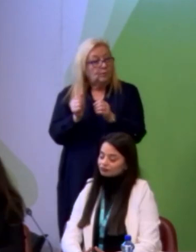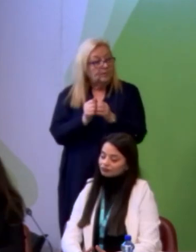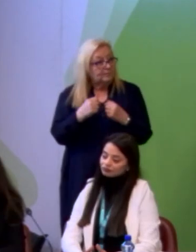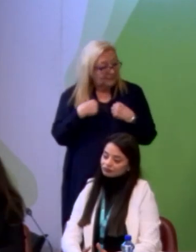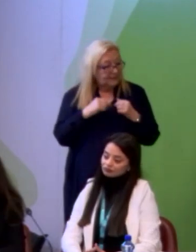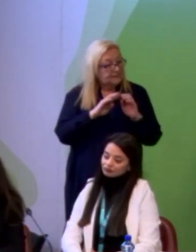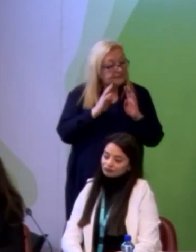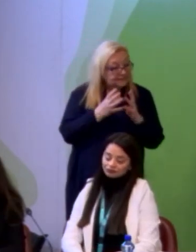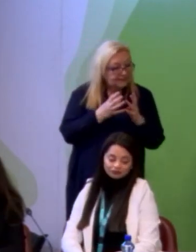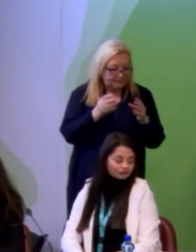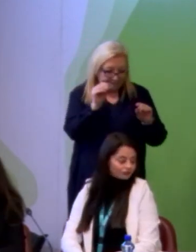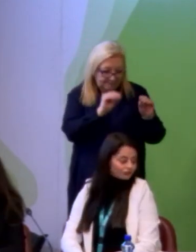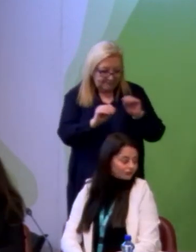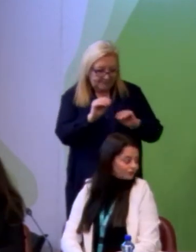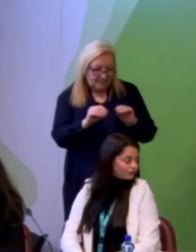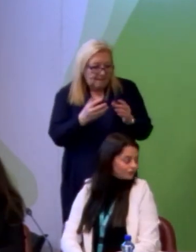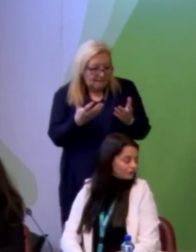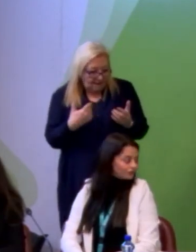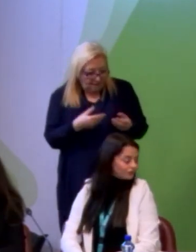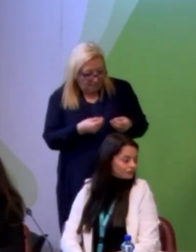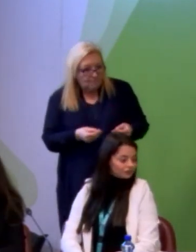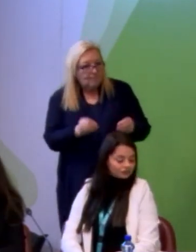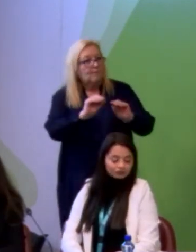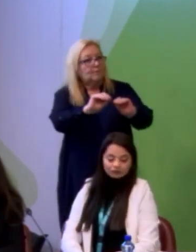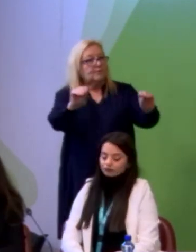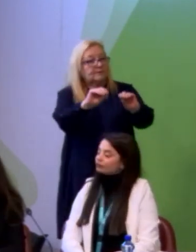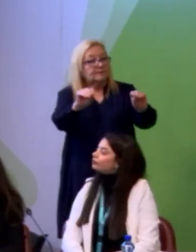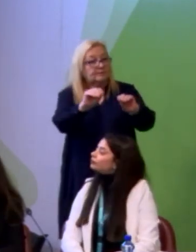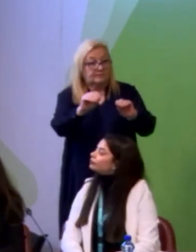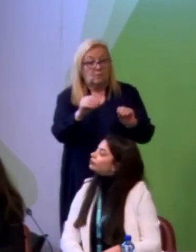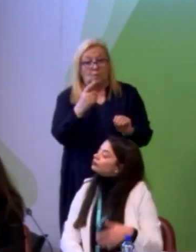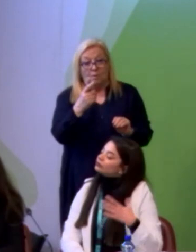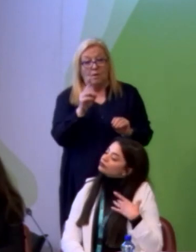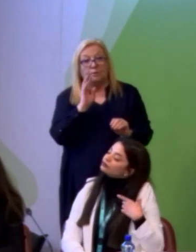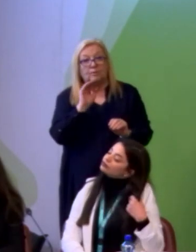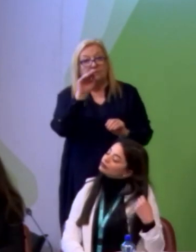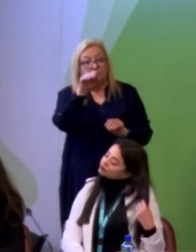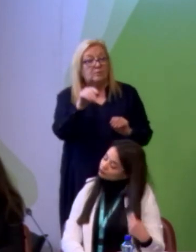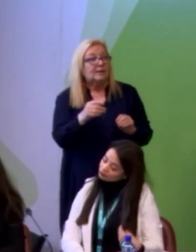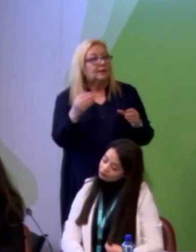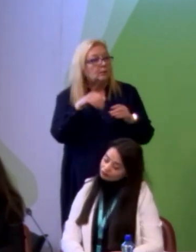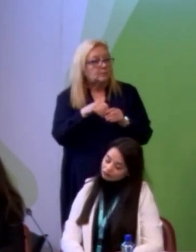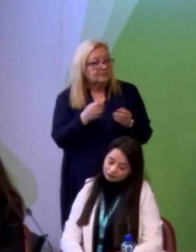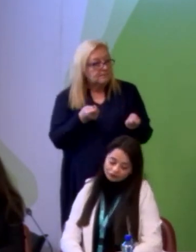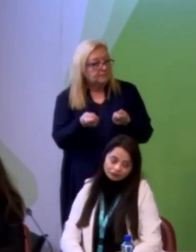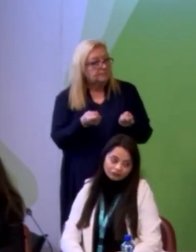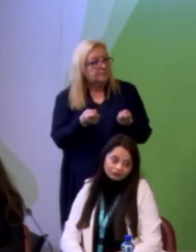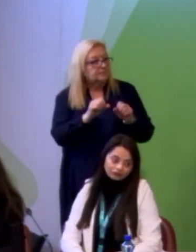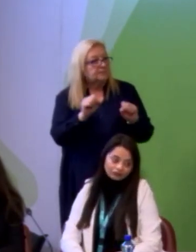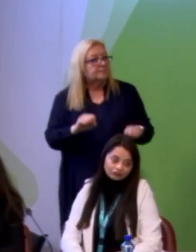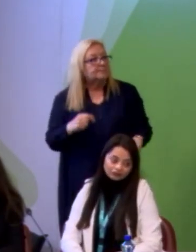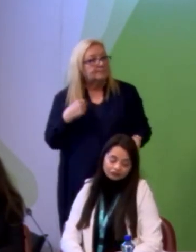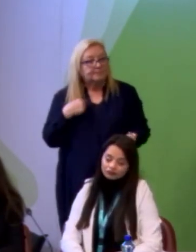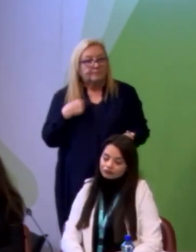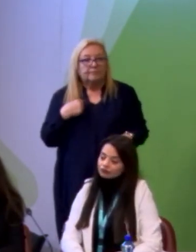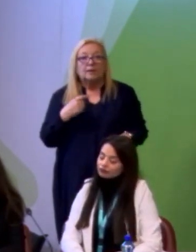deliver training. One of them that we are launching this year is one on inclusive education management information systems, and we are also developing one